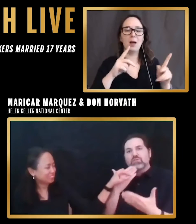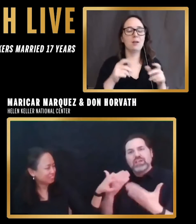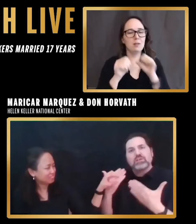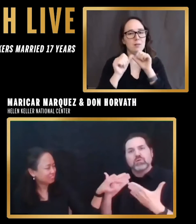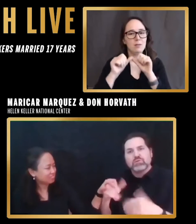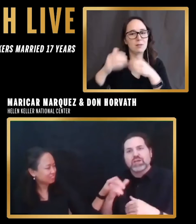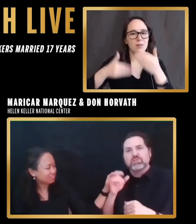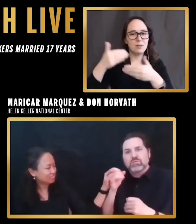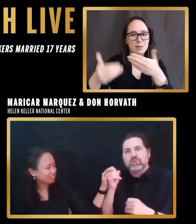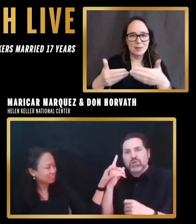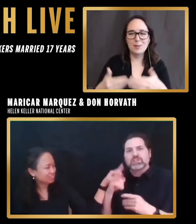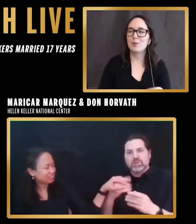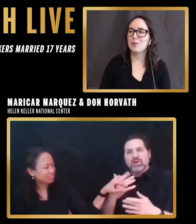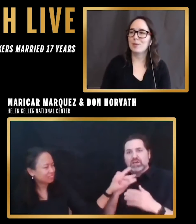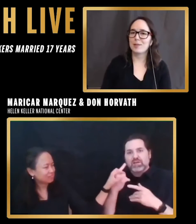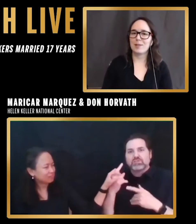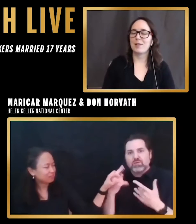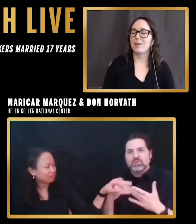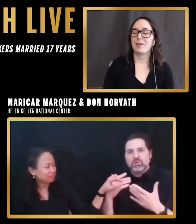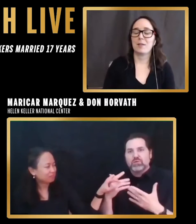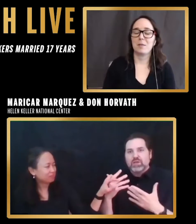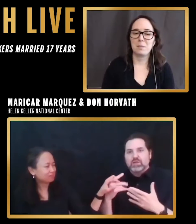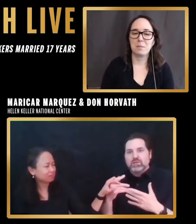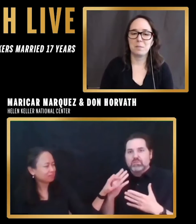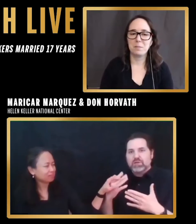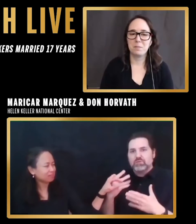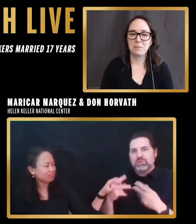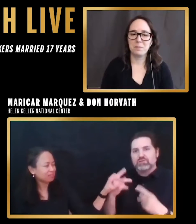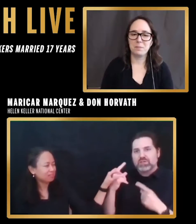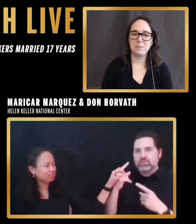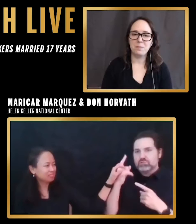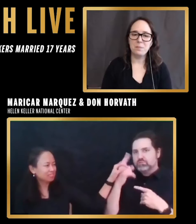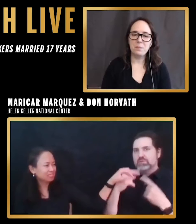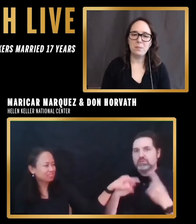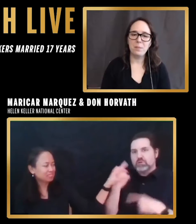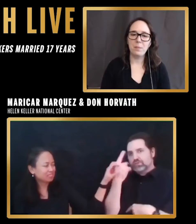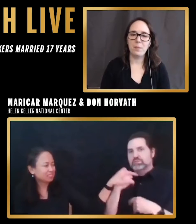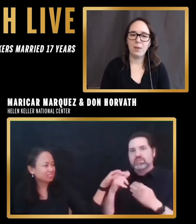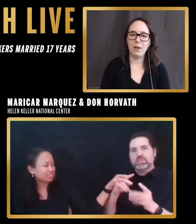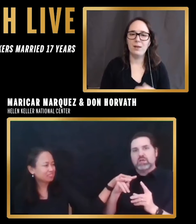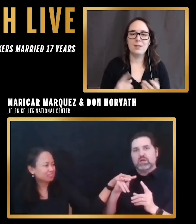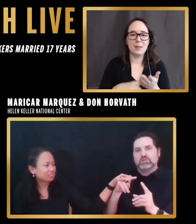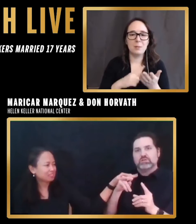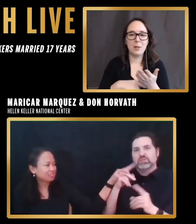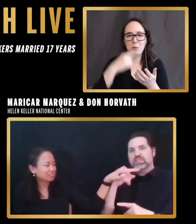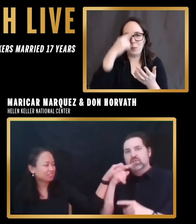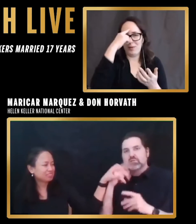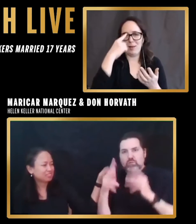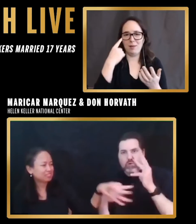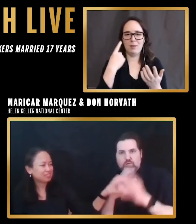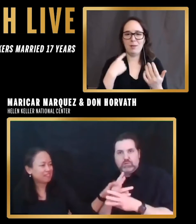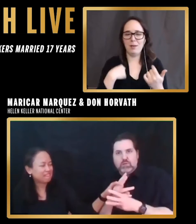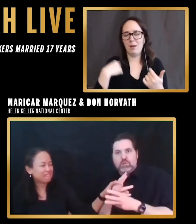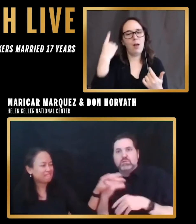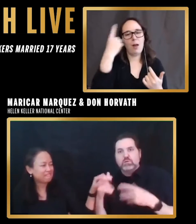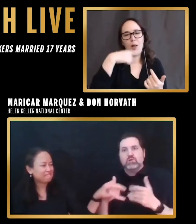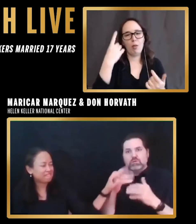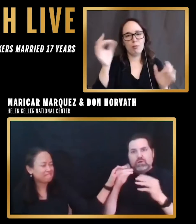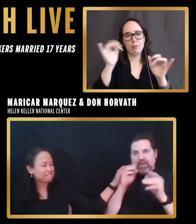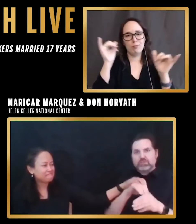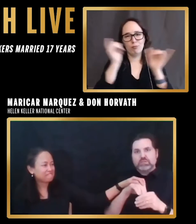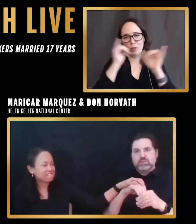oh, thank you very much. So, where you think you may look silly to the hearing world,